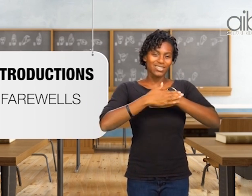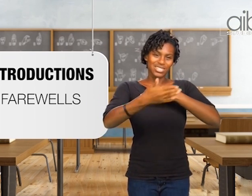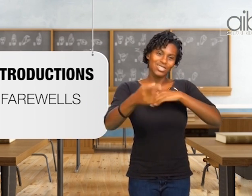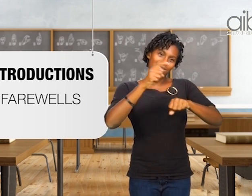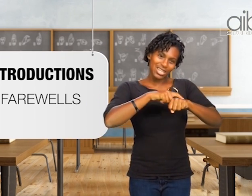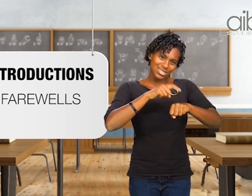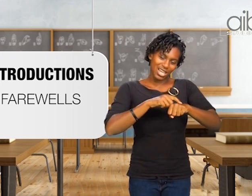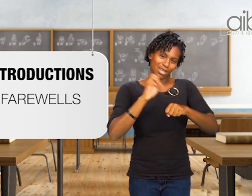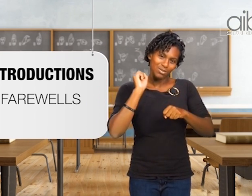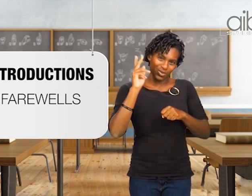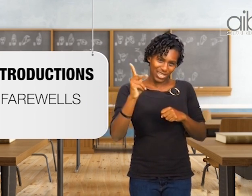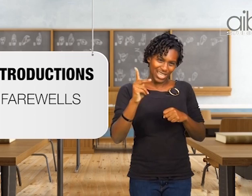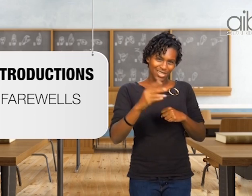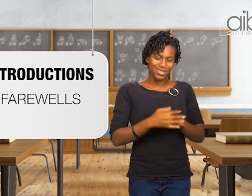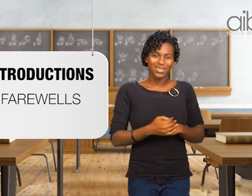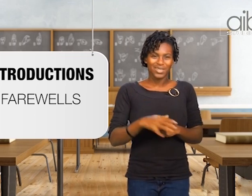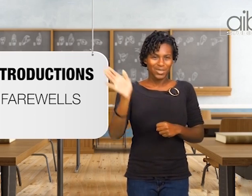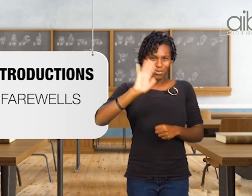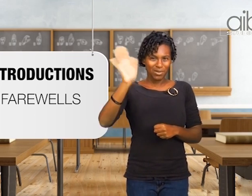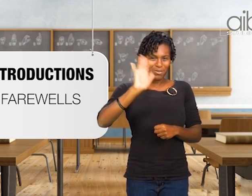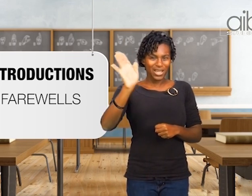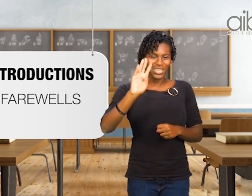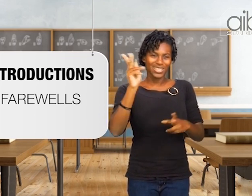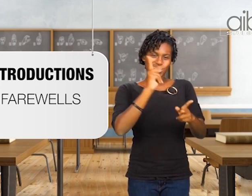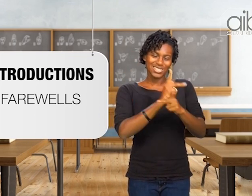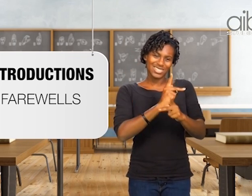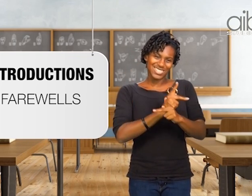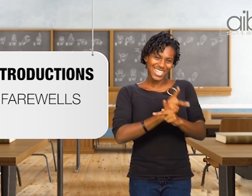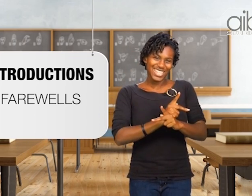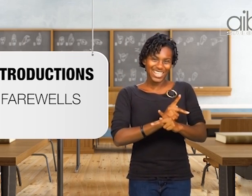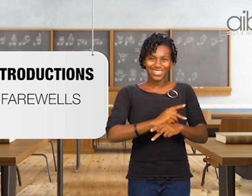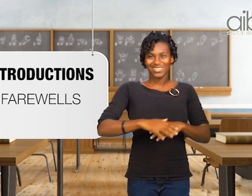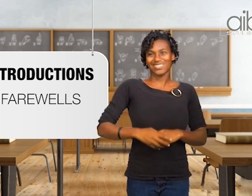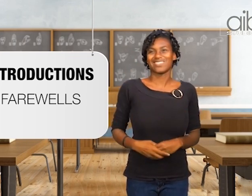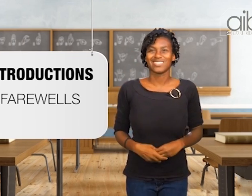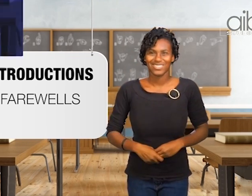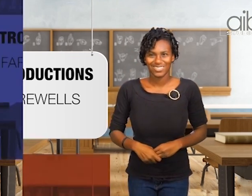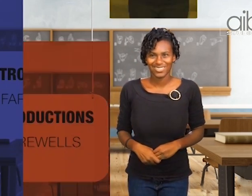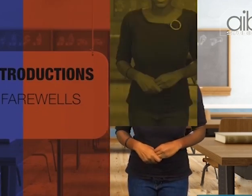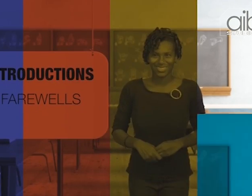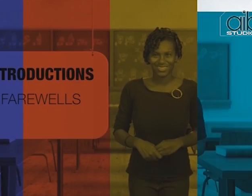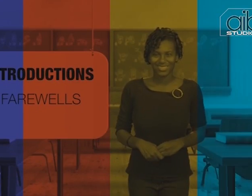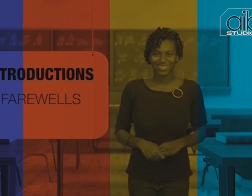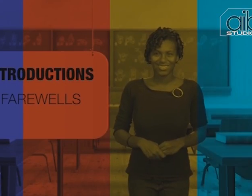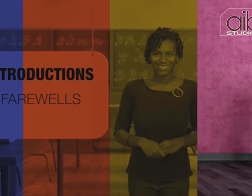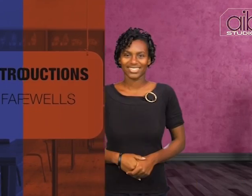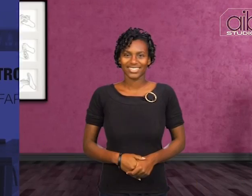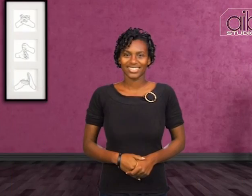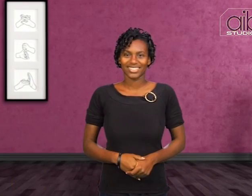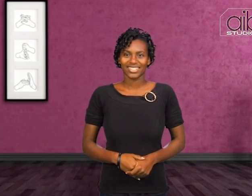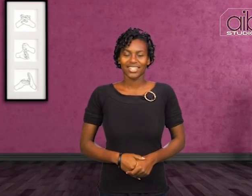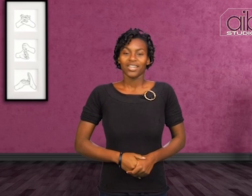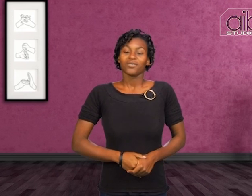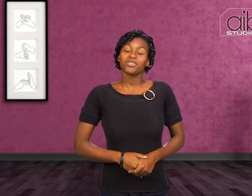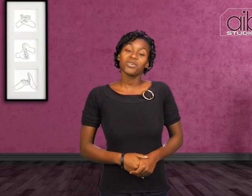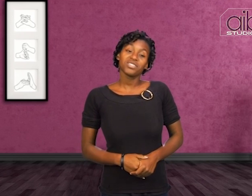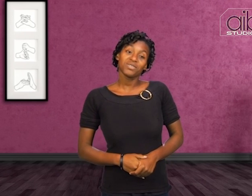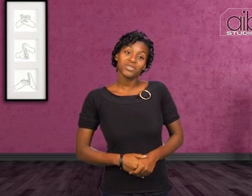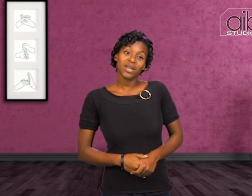see you next time, okay? Bye-bye. Take care. For those of you that